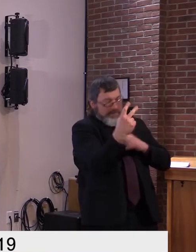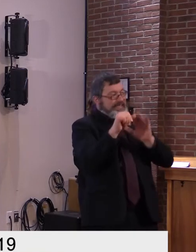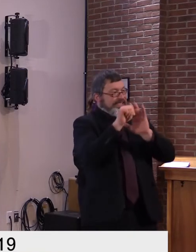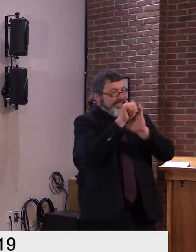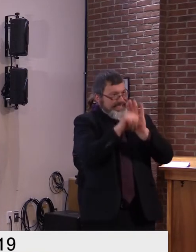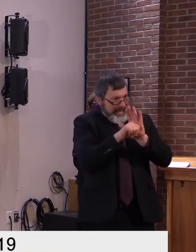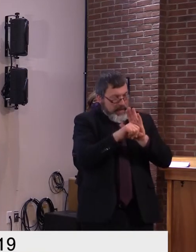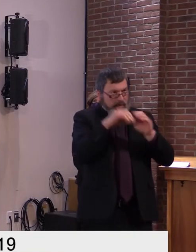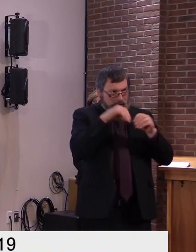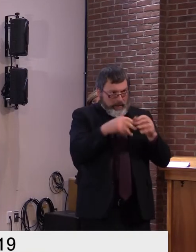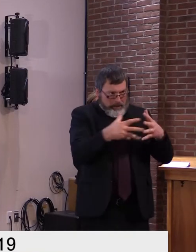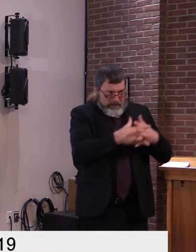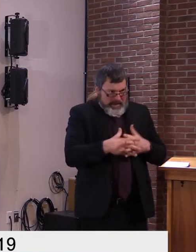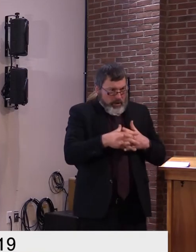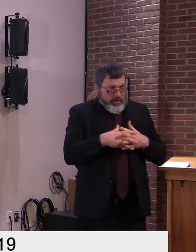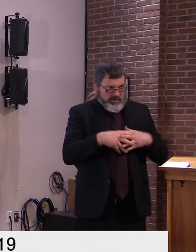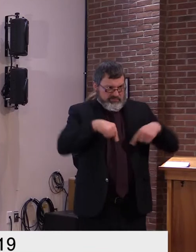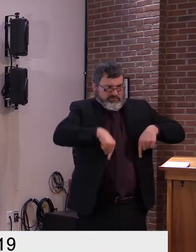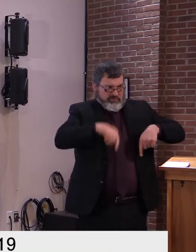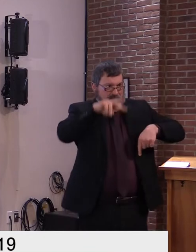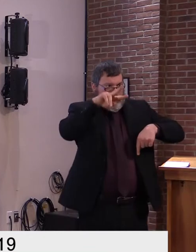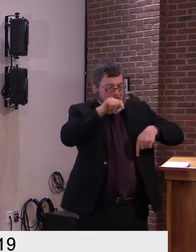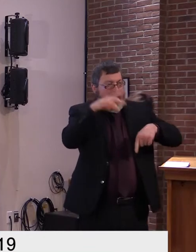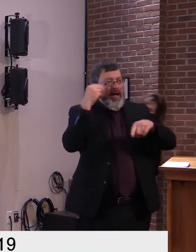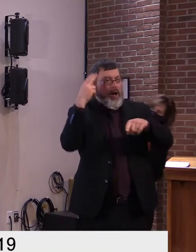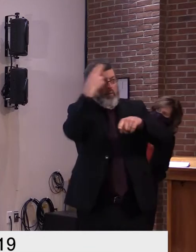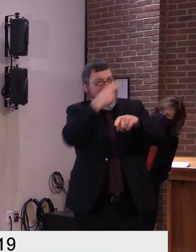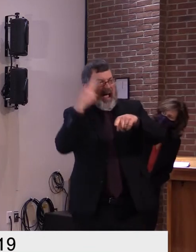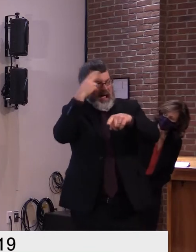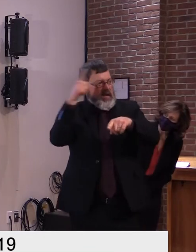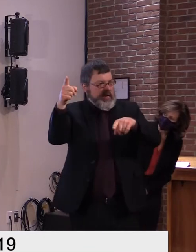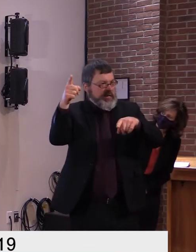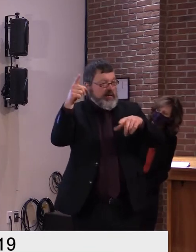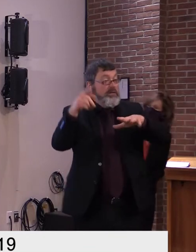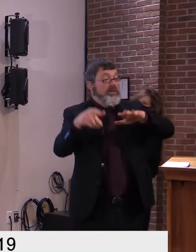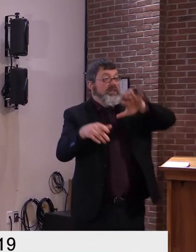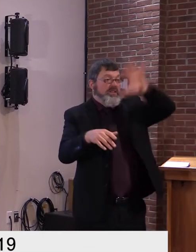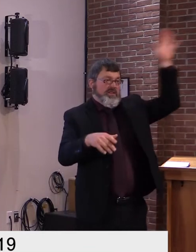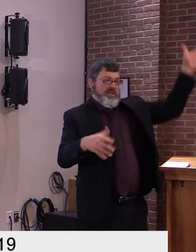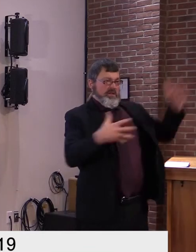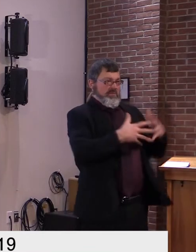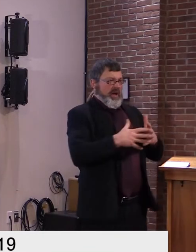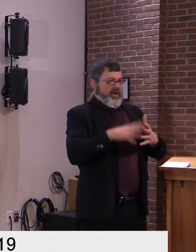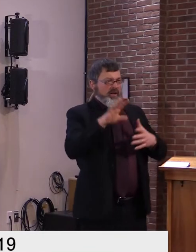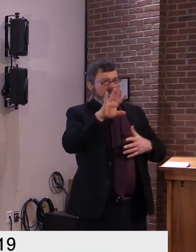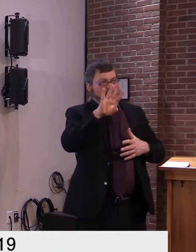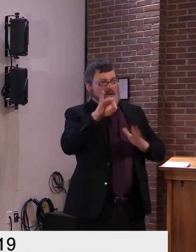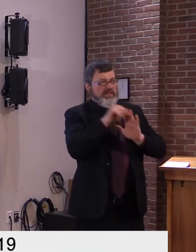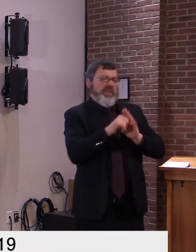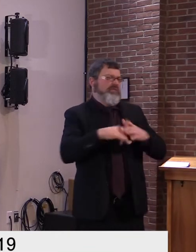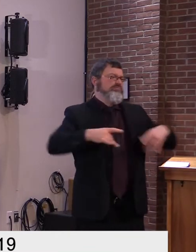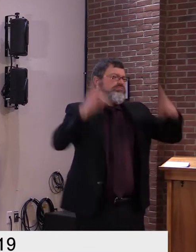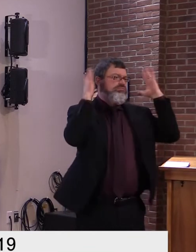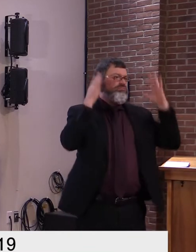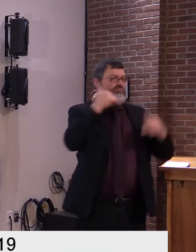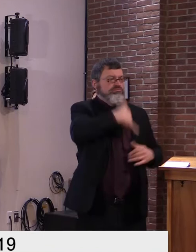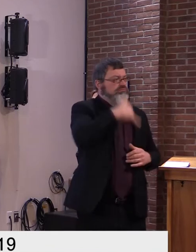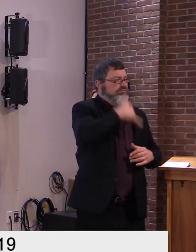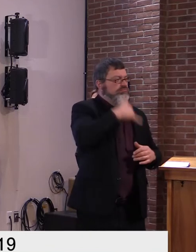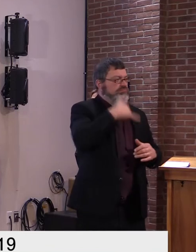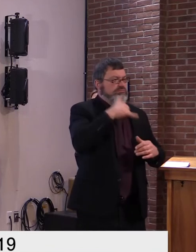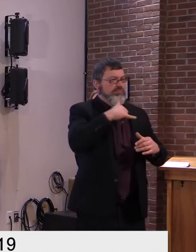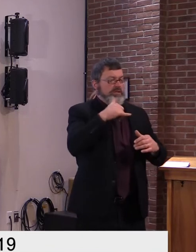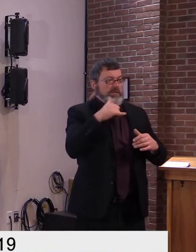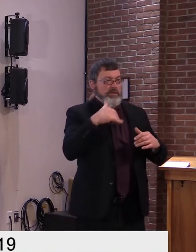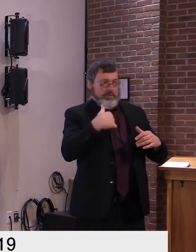in a broad swath of redness. And many, many states are showing continuing